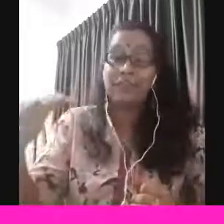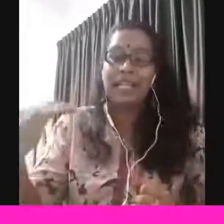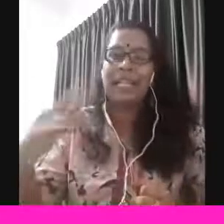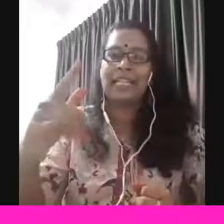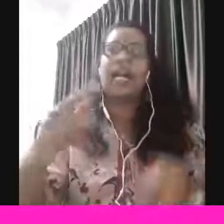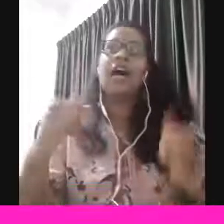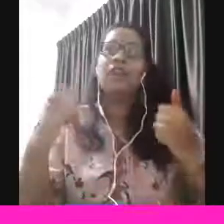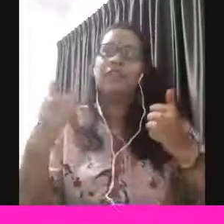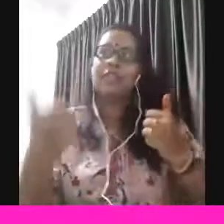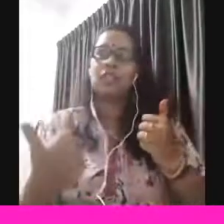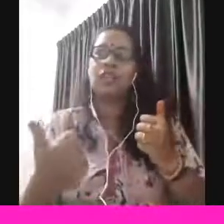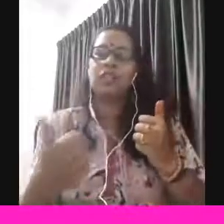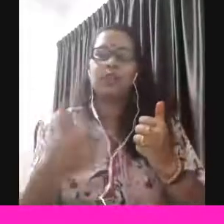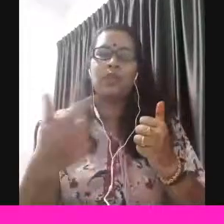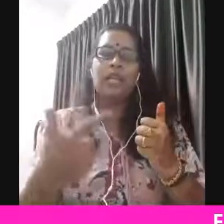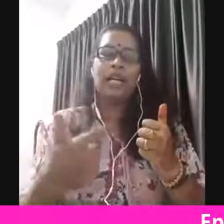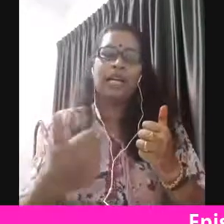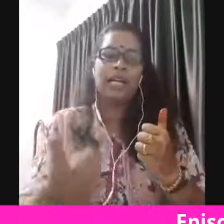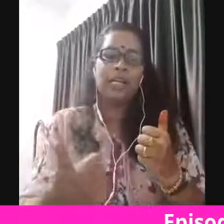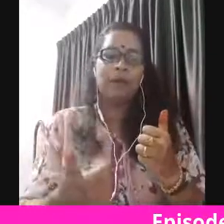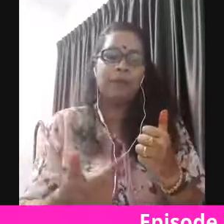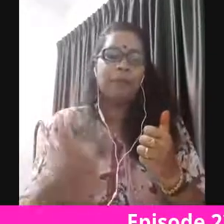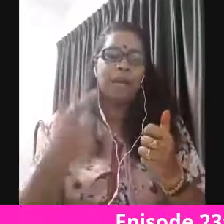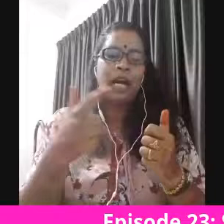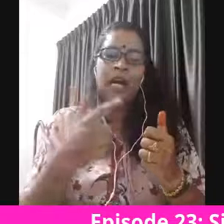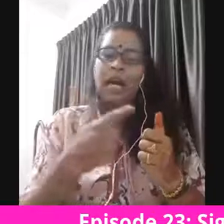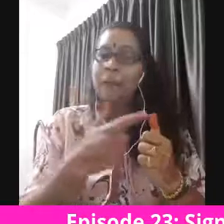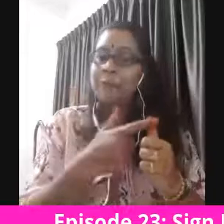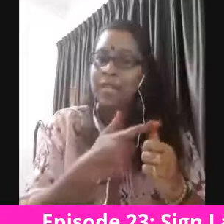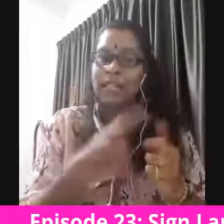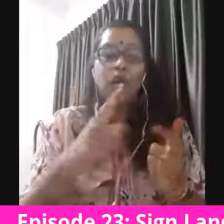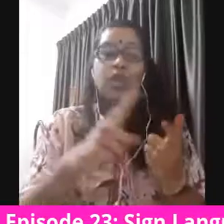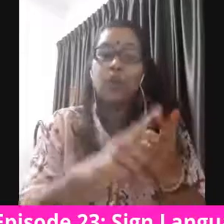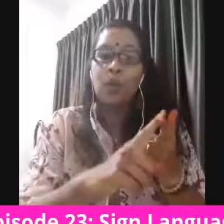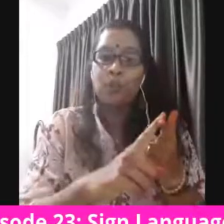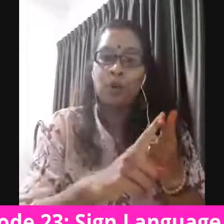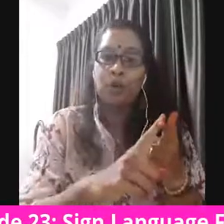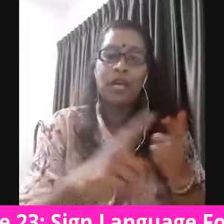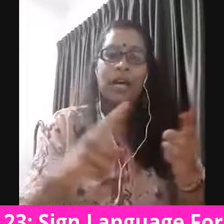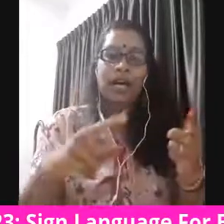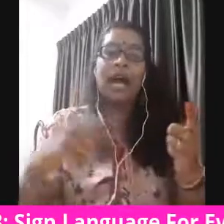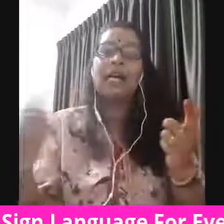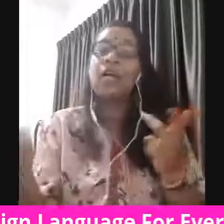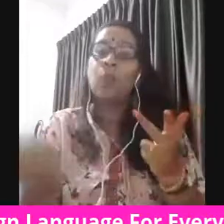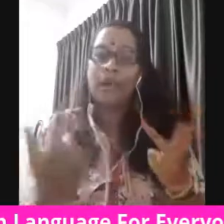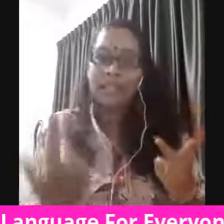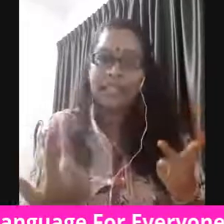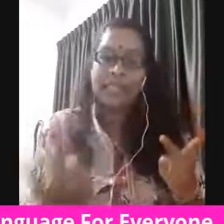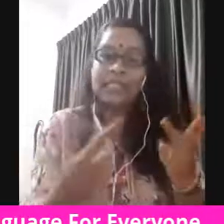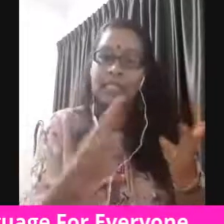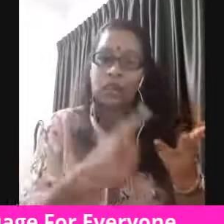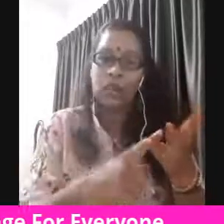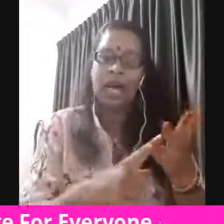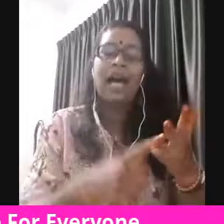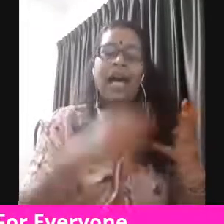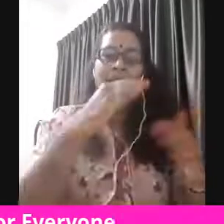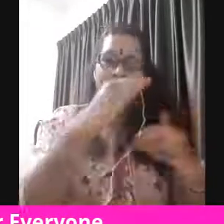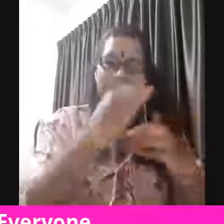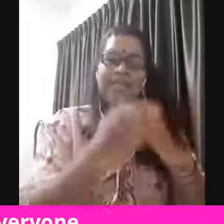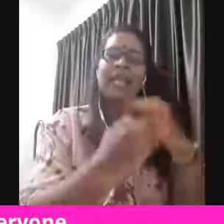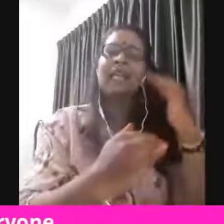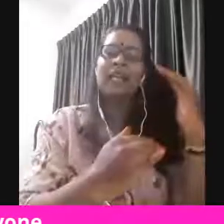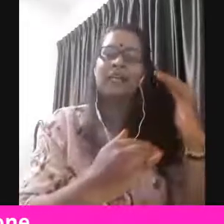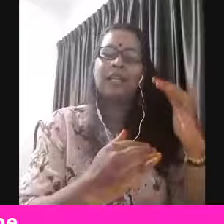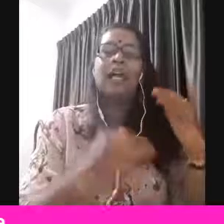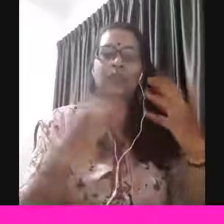got level like first course you will learn about abjad, nombor, Basic. keluarga, Mm-hmm. sekolah, and